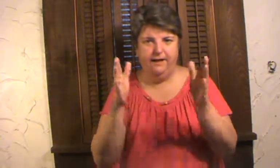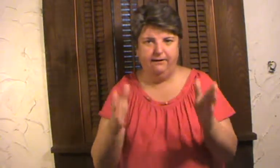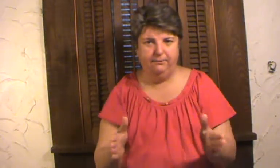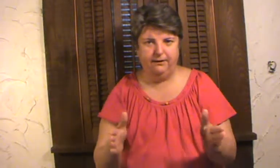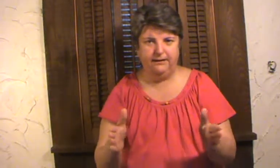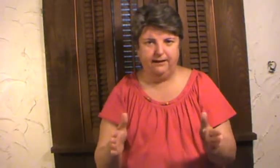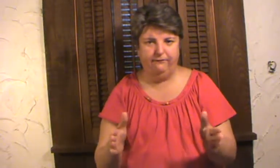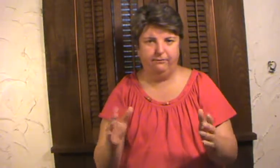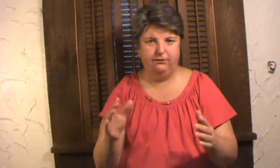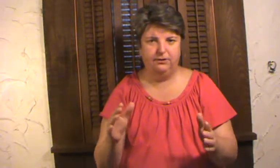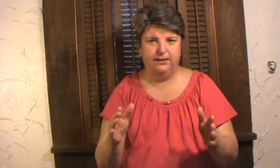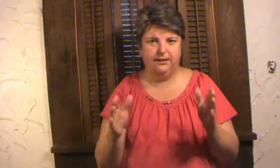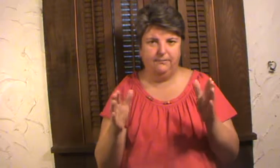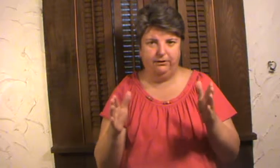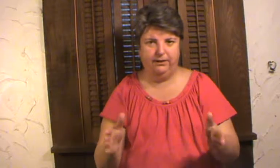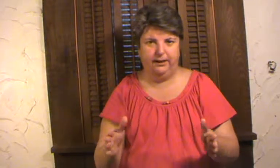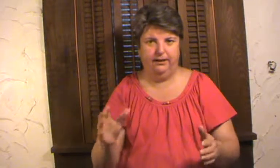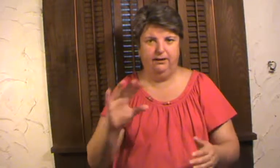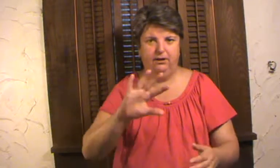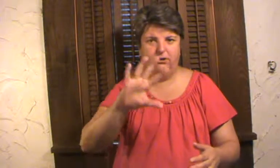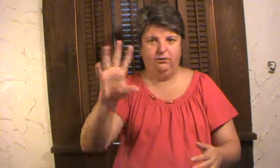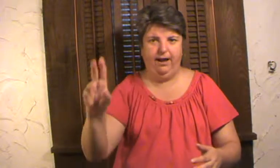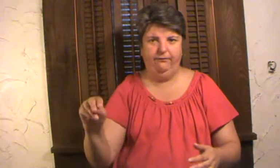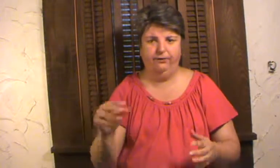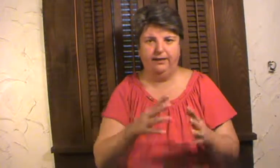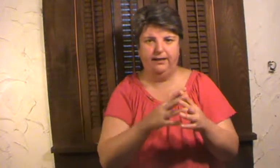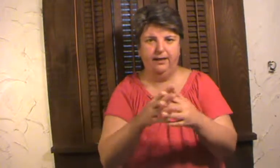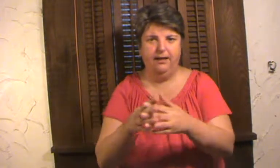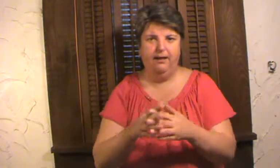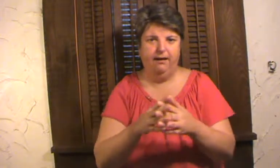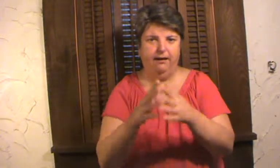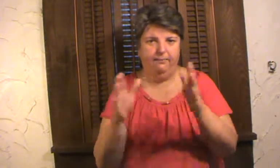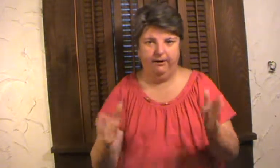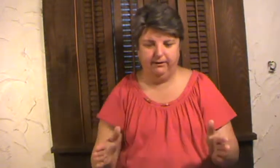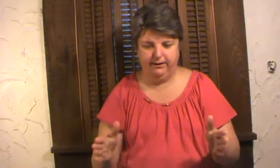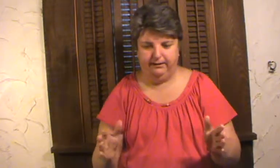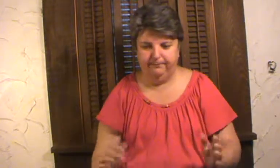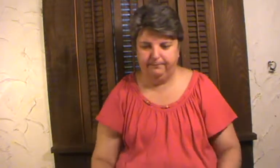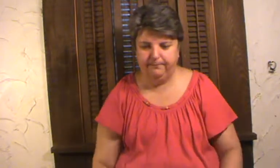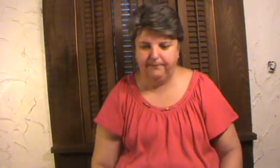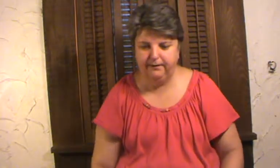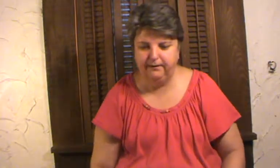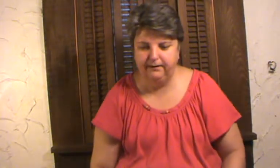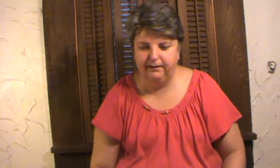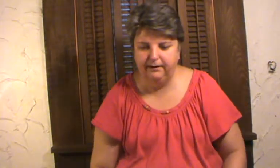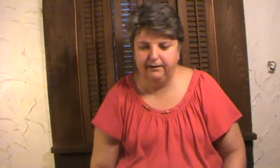you put the sign for person, it's American. So African American.